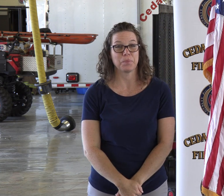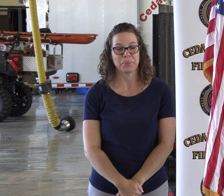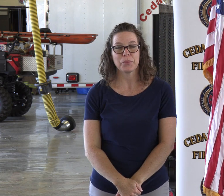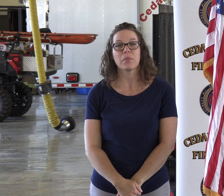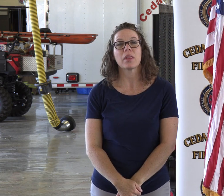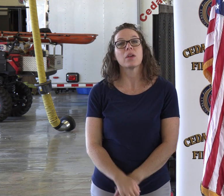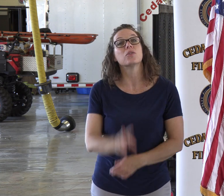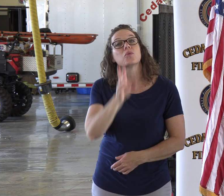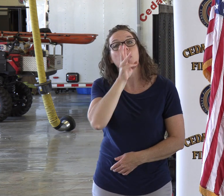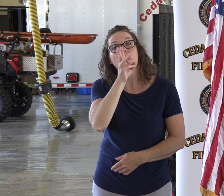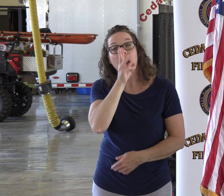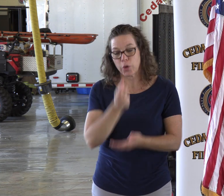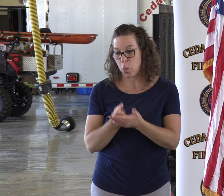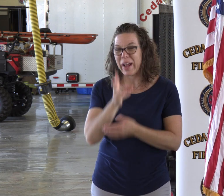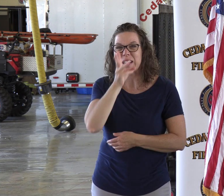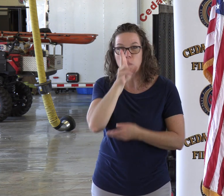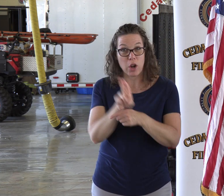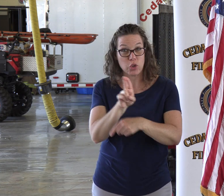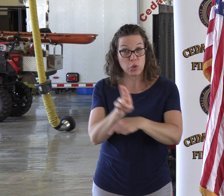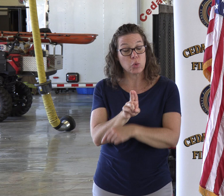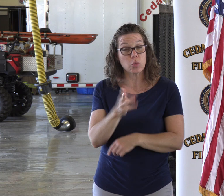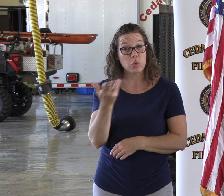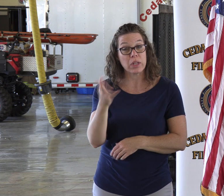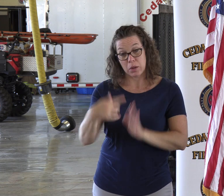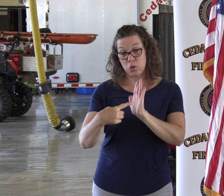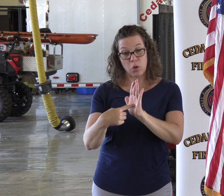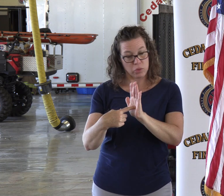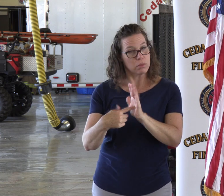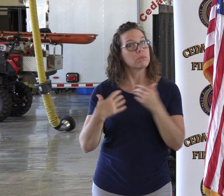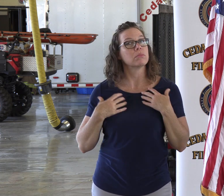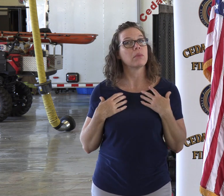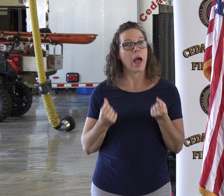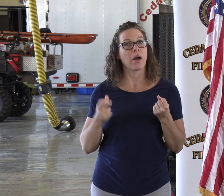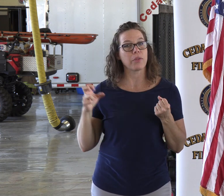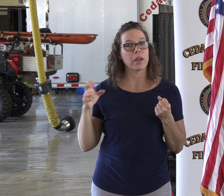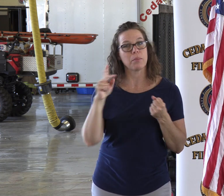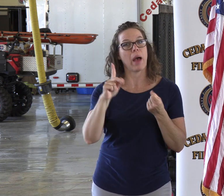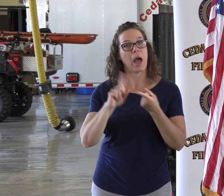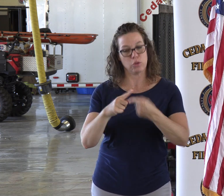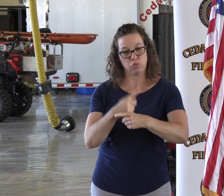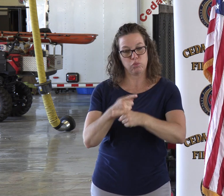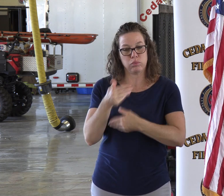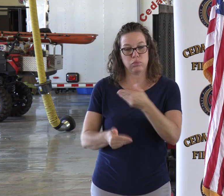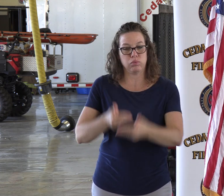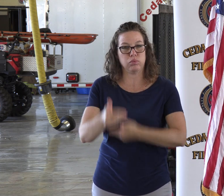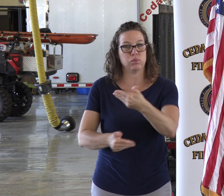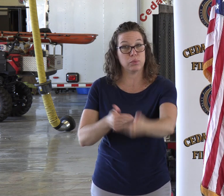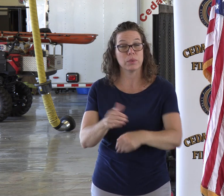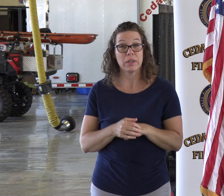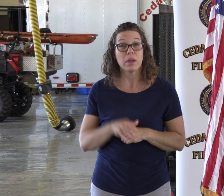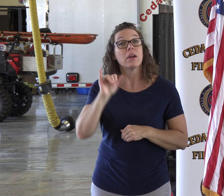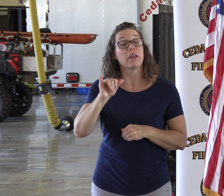Our water and wastewater usage data indicates a healthy return to operations. This is